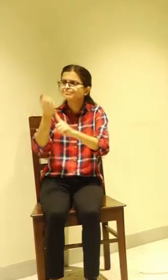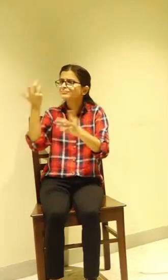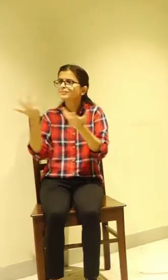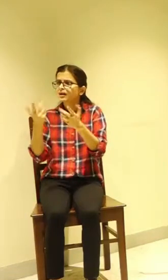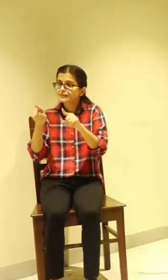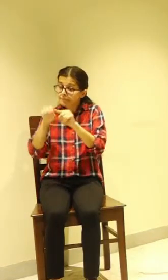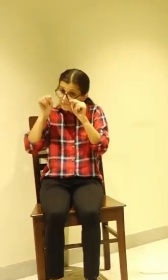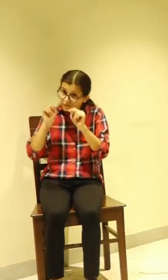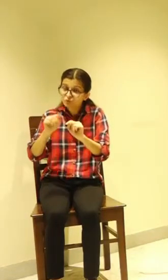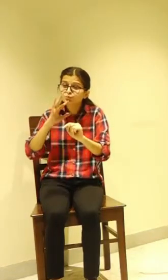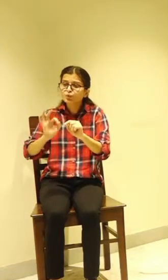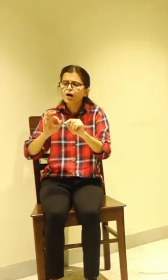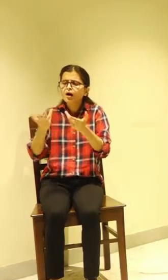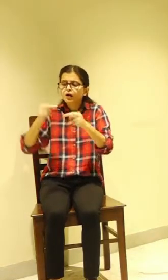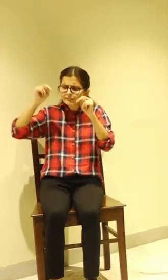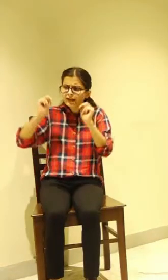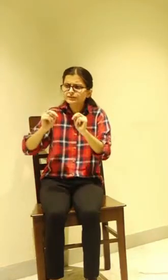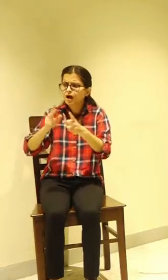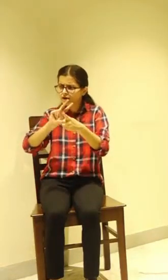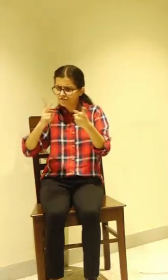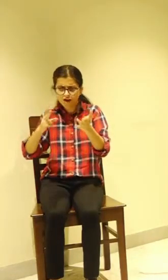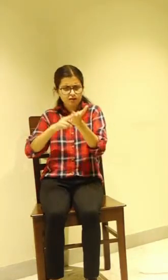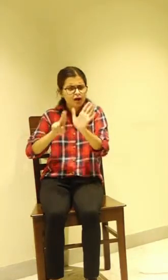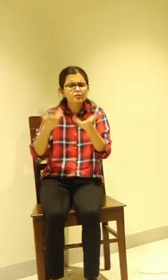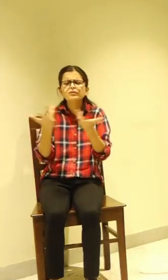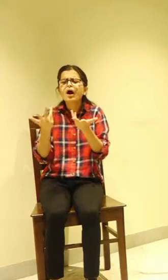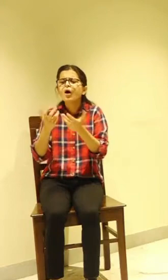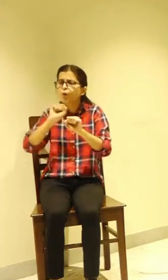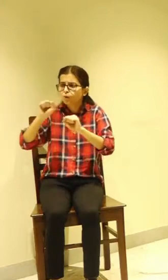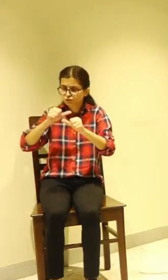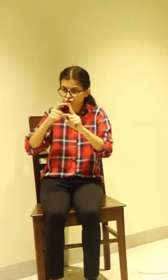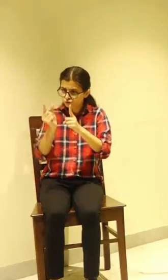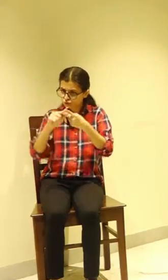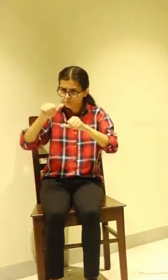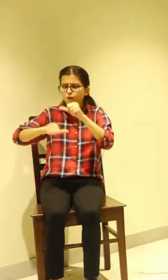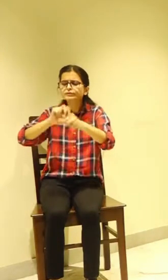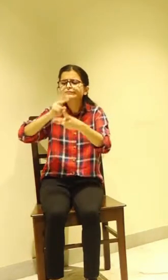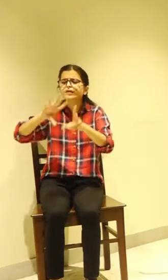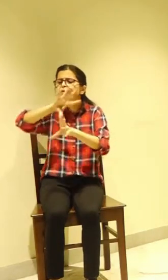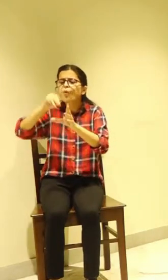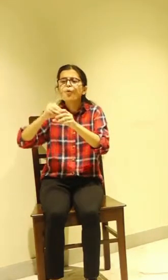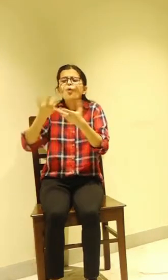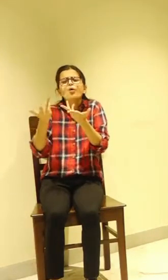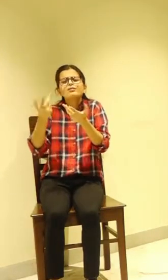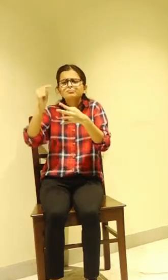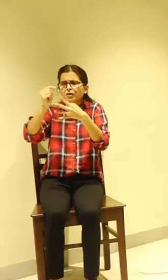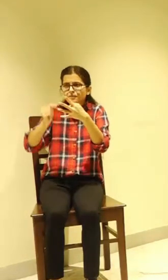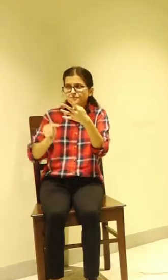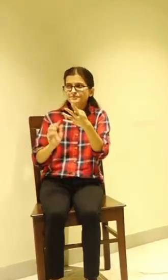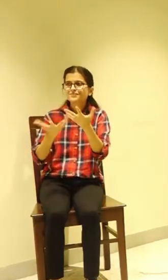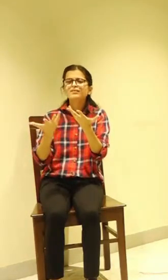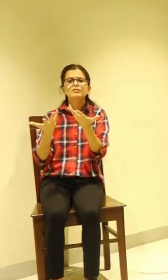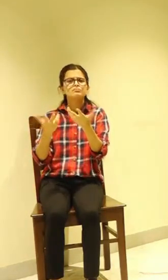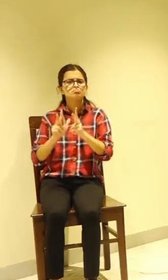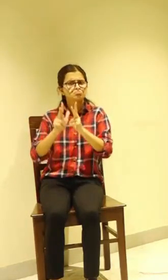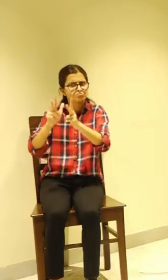which must exist, what is the nature of that right, you need something like due process, or you need some other indication that which tells you that this is the